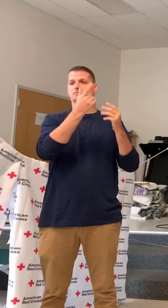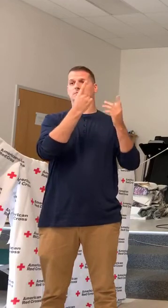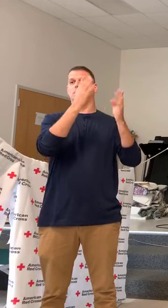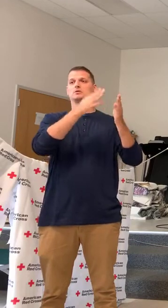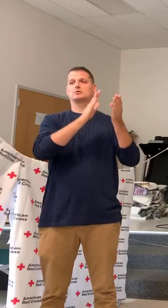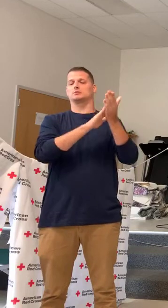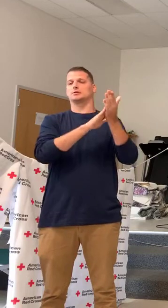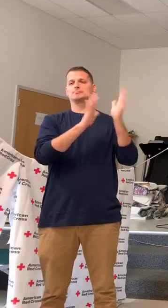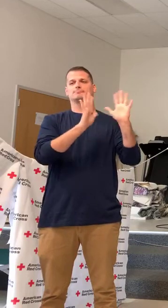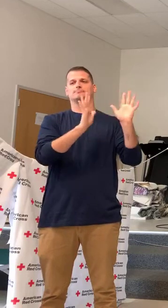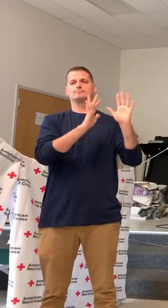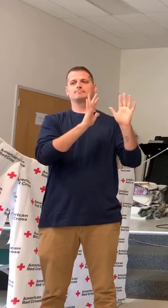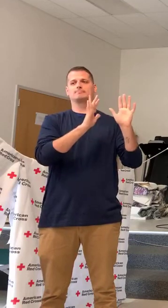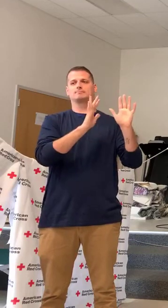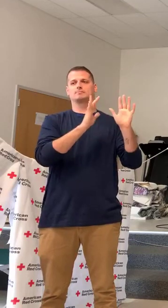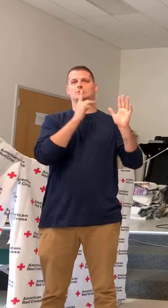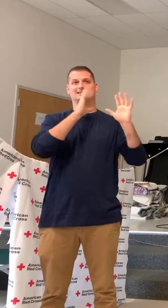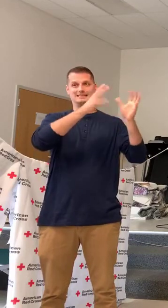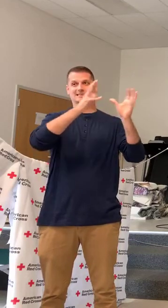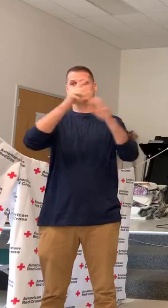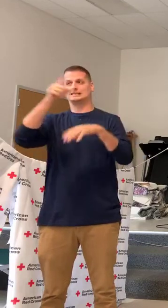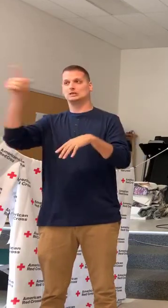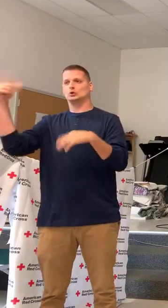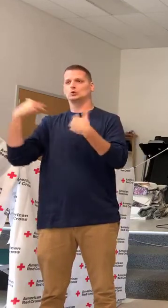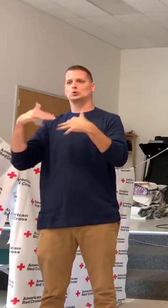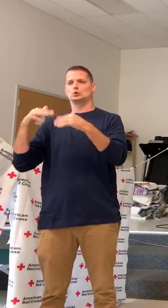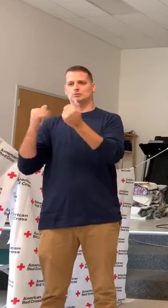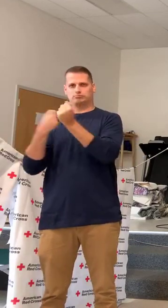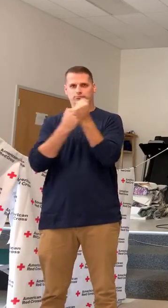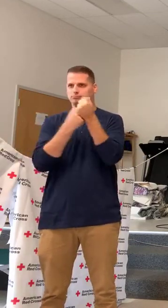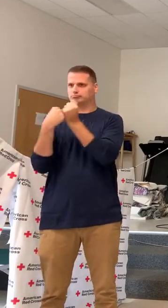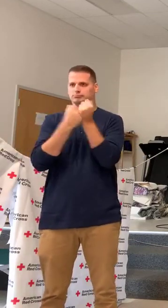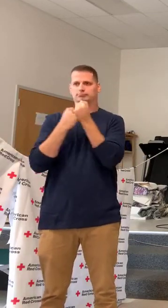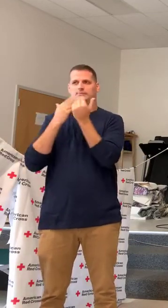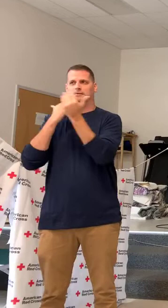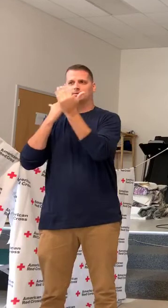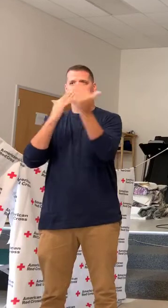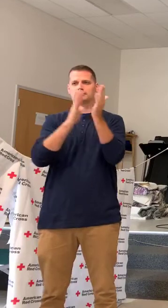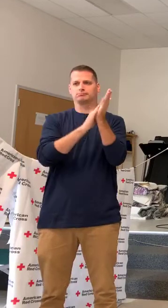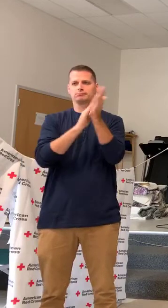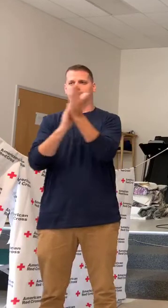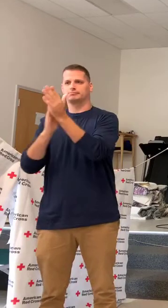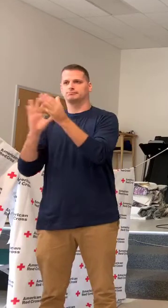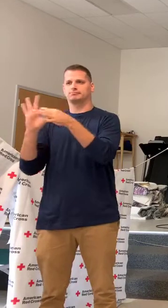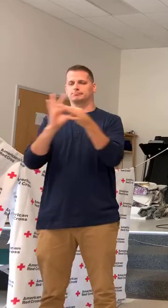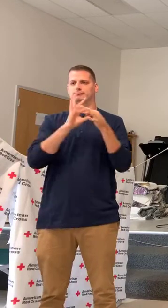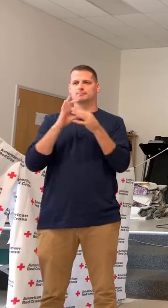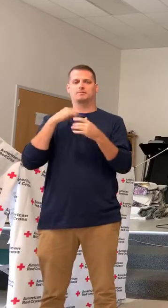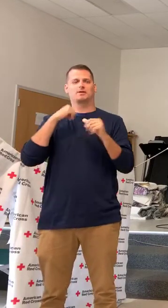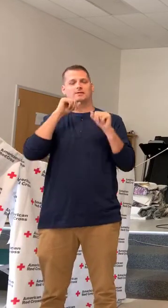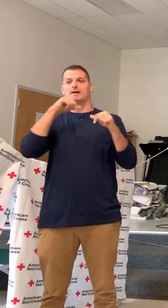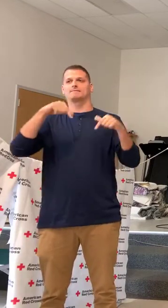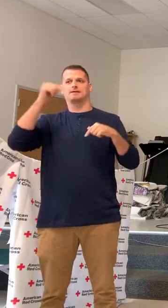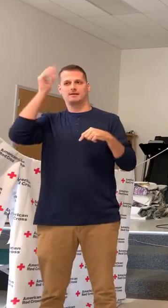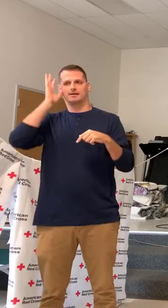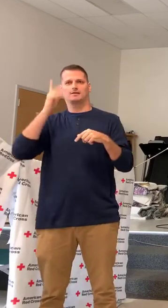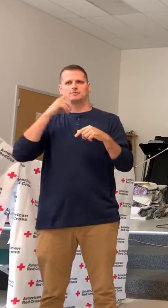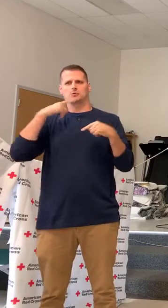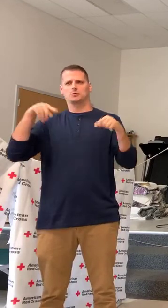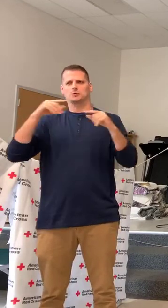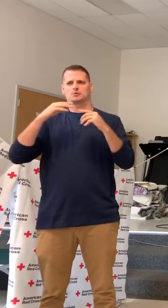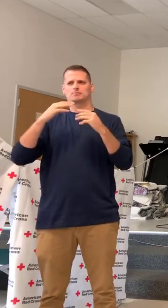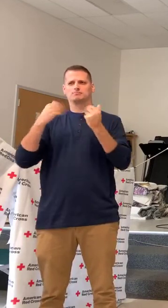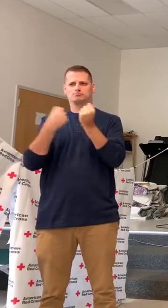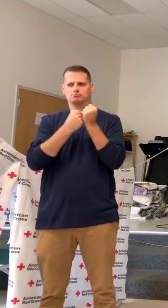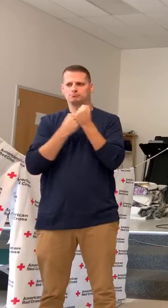good success with that, and I can't say enough about how everybody comes together and works. That's the great thing about living in Alaska. It doesn't matter what agency you work